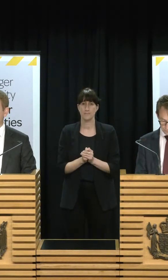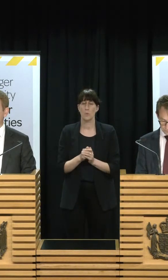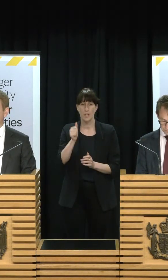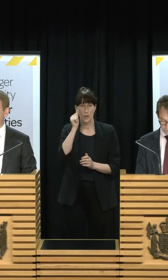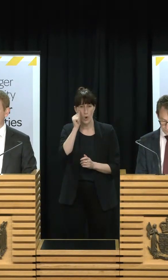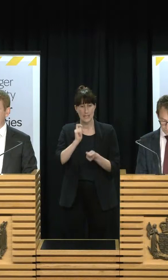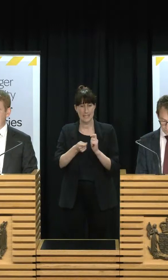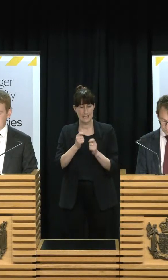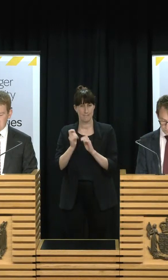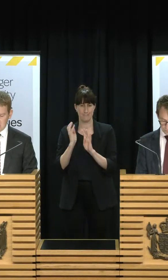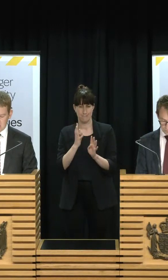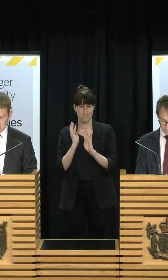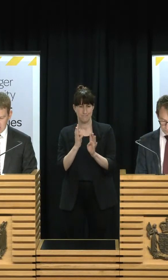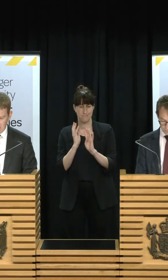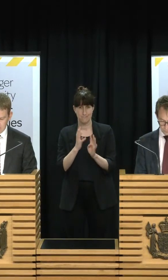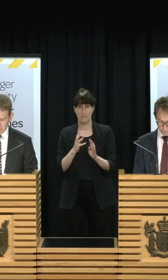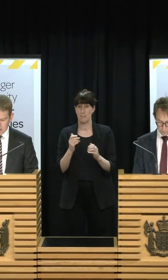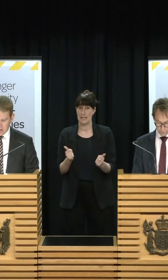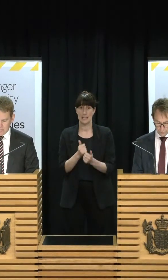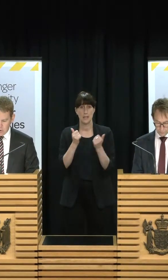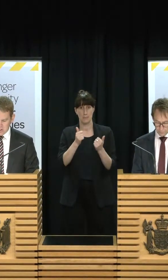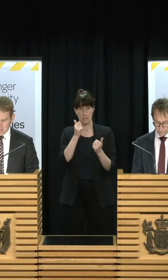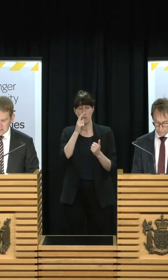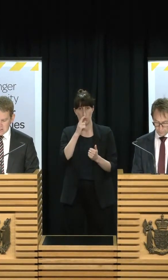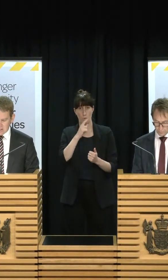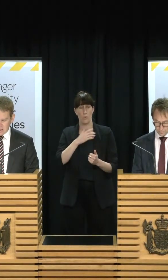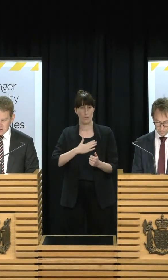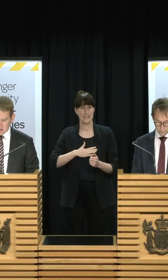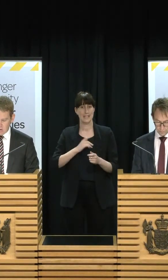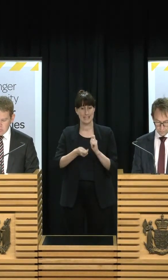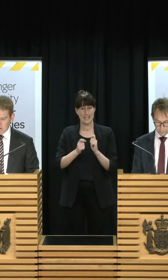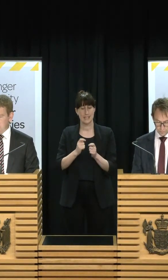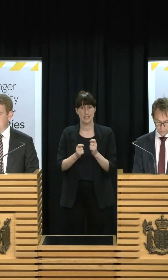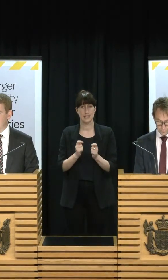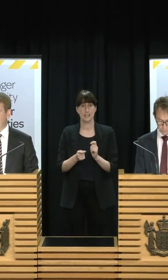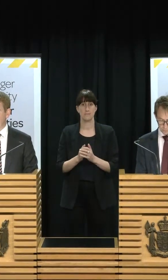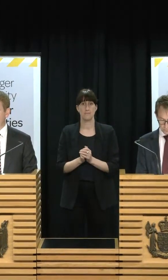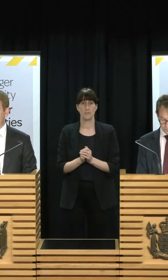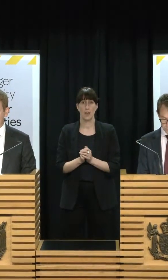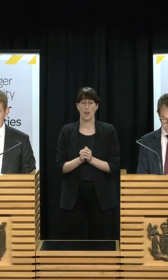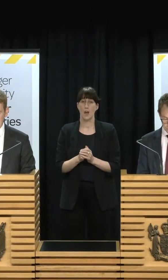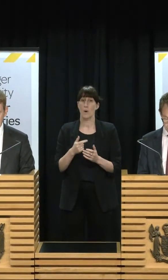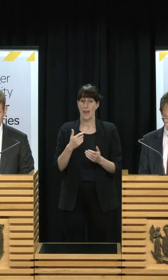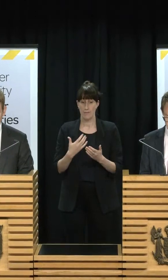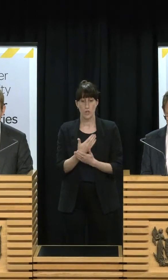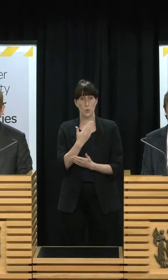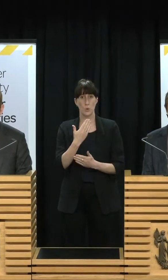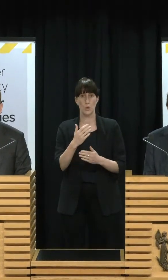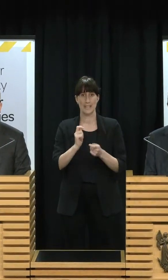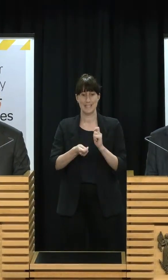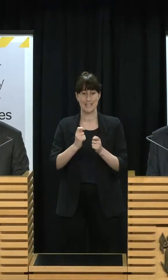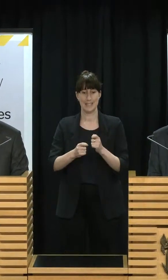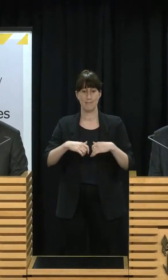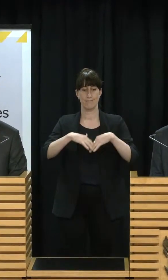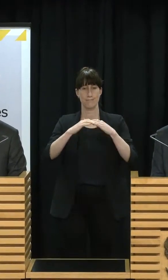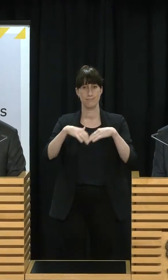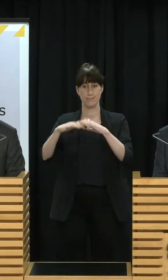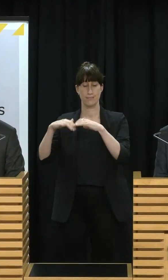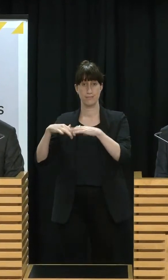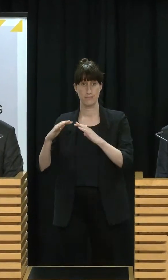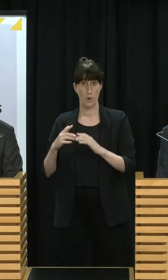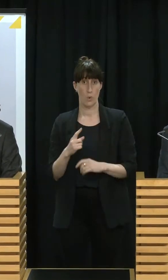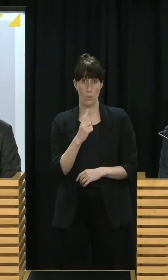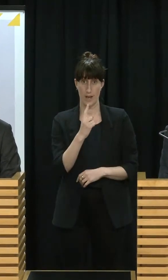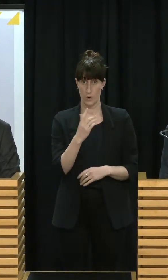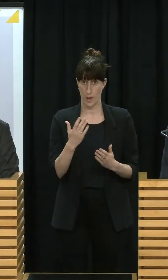4,500 tests to be completed today. Further testing stations are opening, so a new testing station opens today at Te Papa in